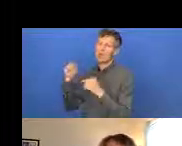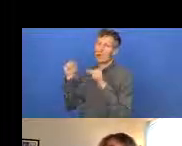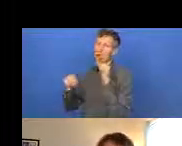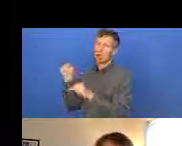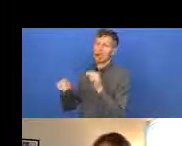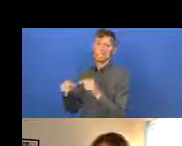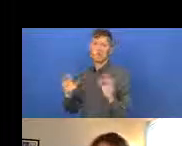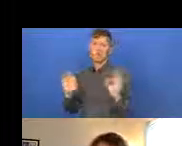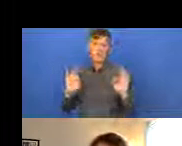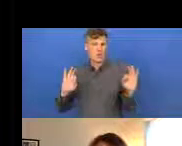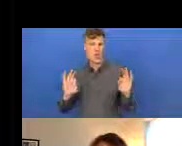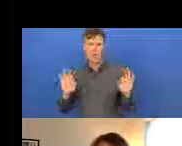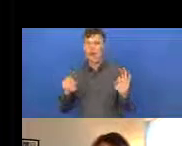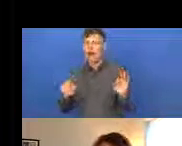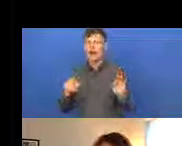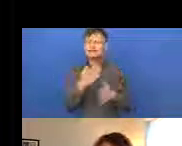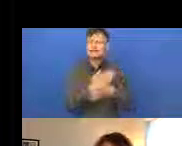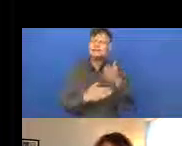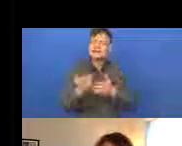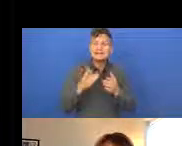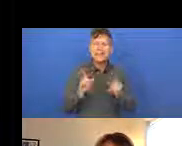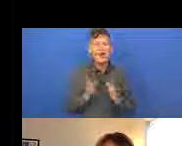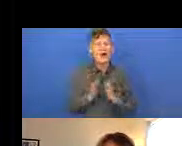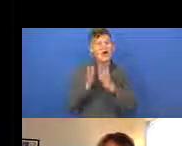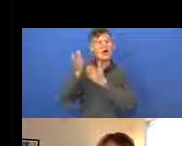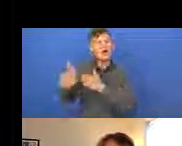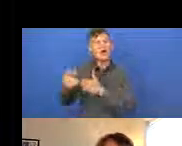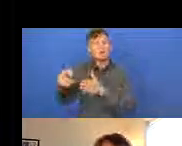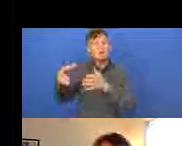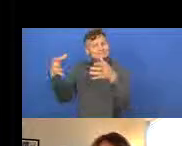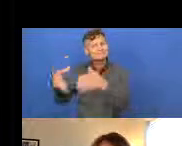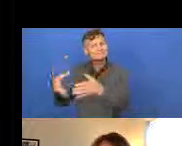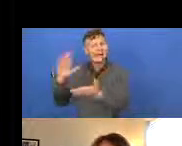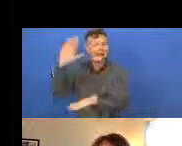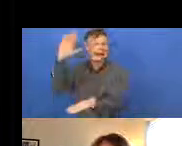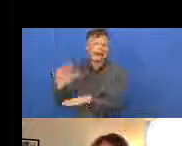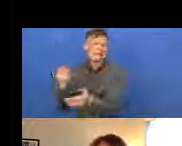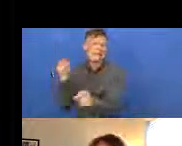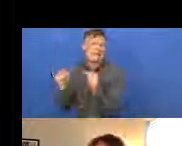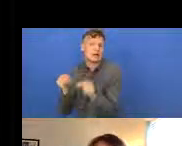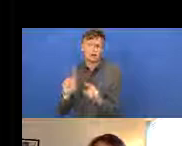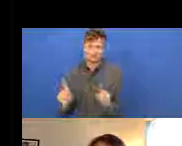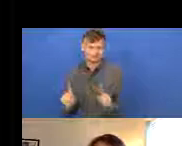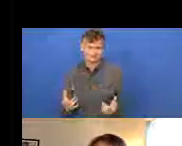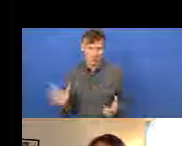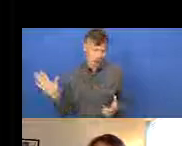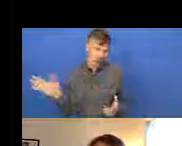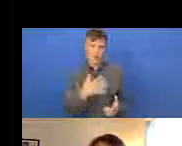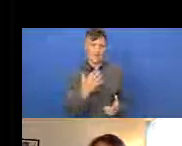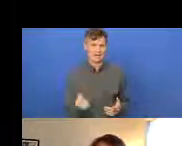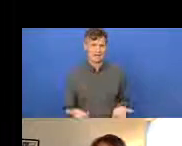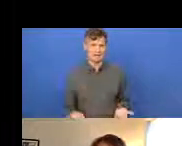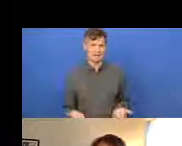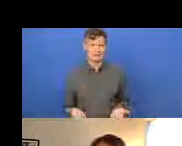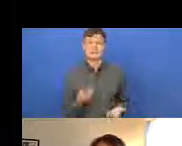are less likely to experience bullying. There is data suggesting that attending schools with peers with